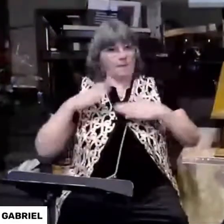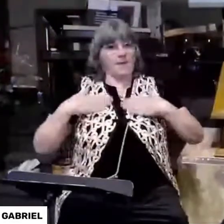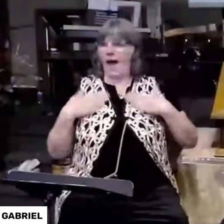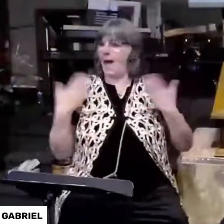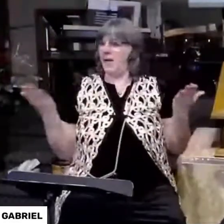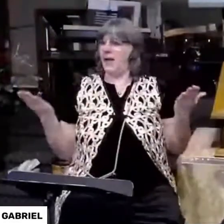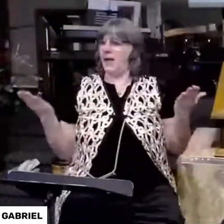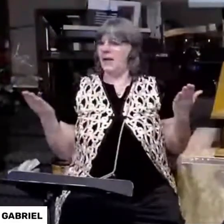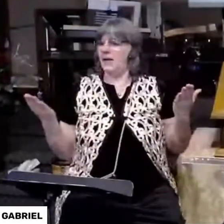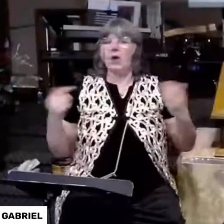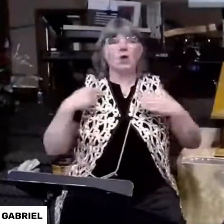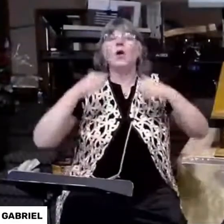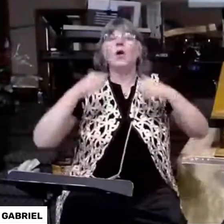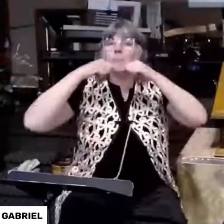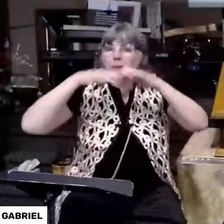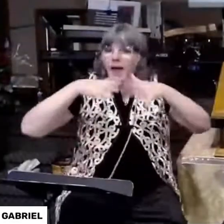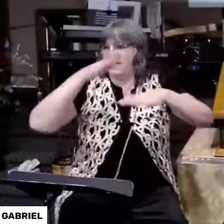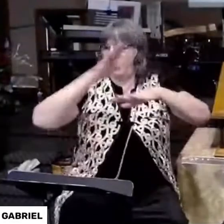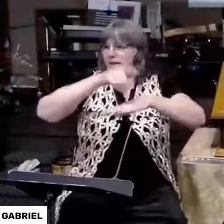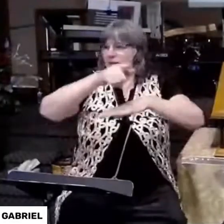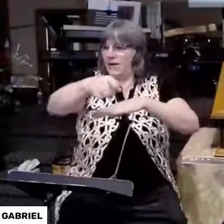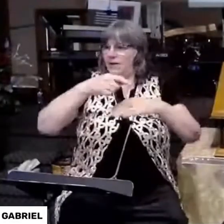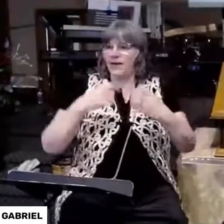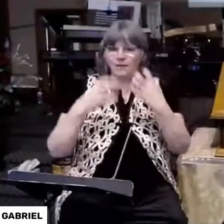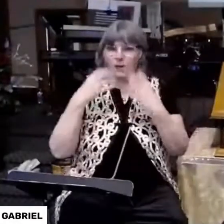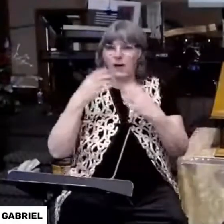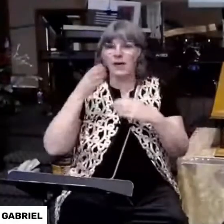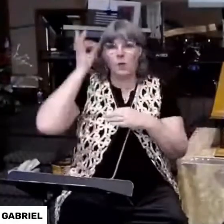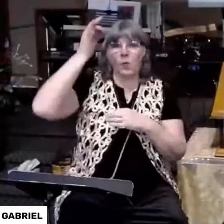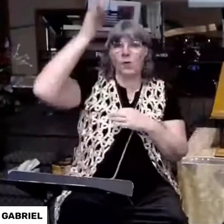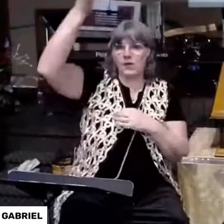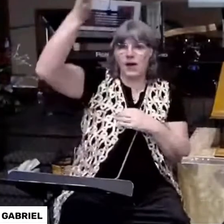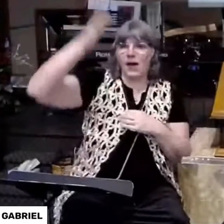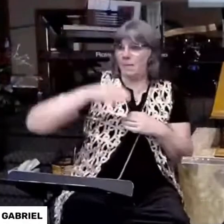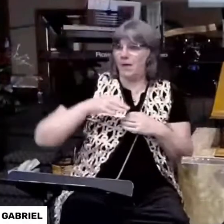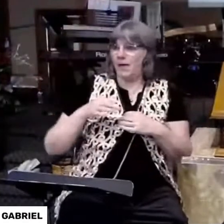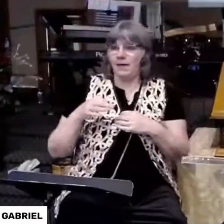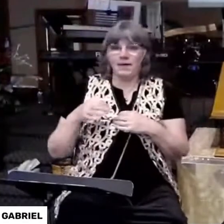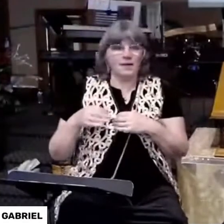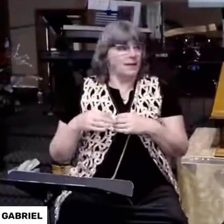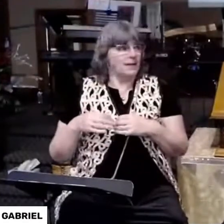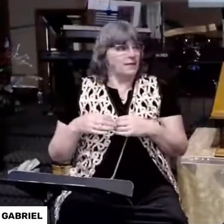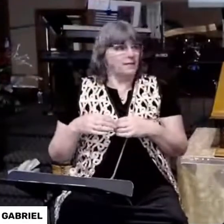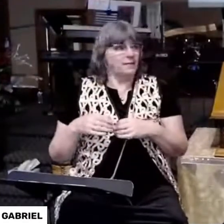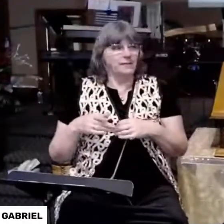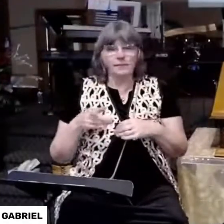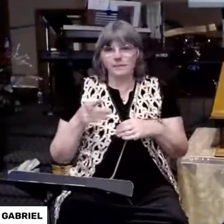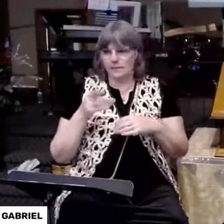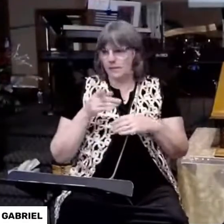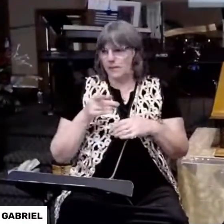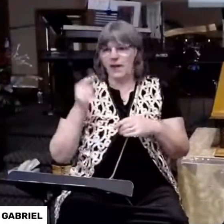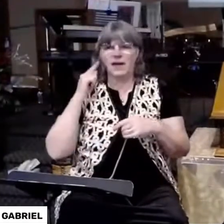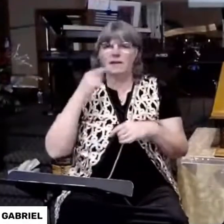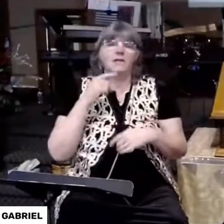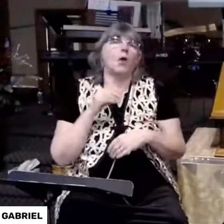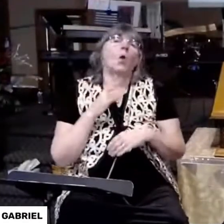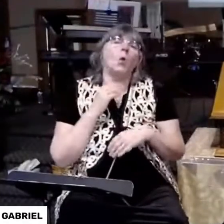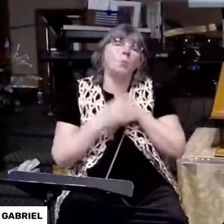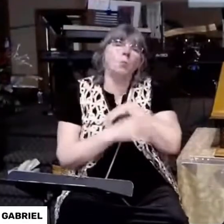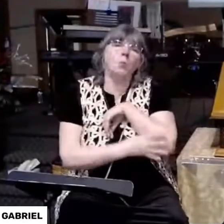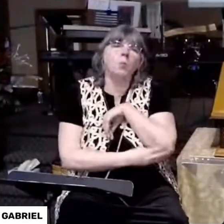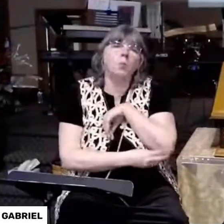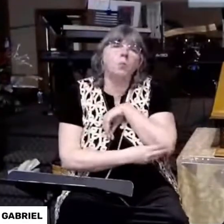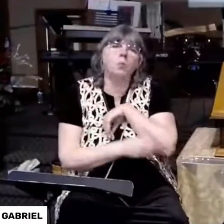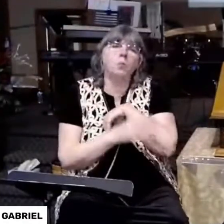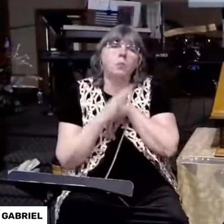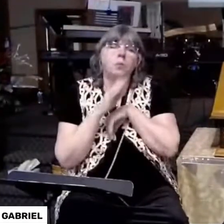great. You have such a blessing on you in the world to come. Remember that, okay? Set your eyes on that blessing in the future, okay?